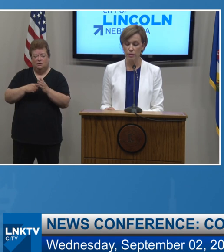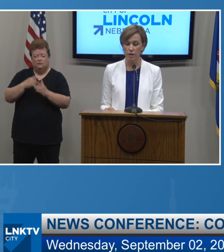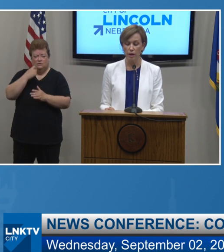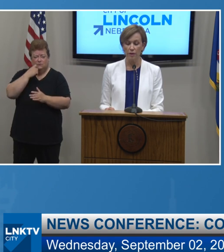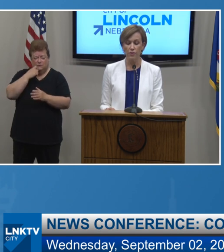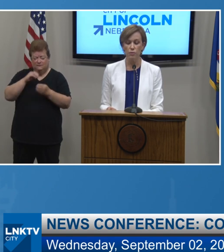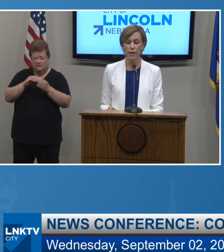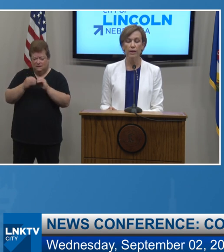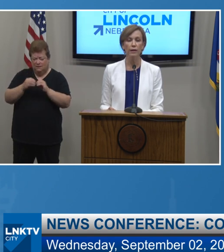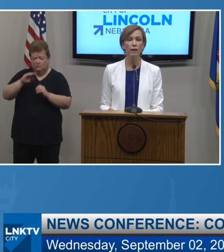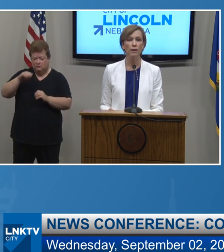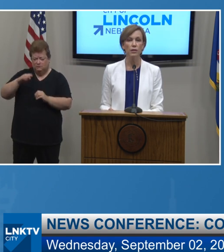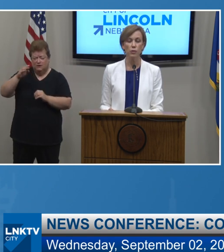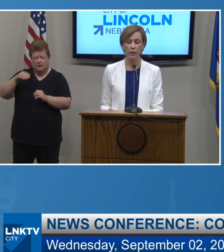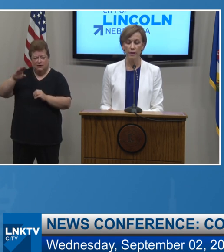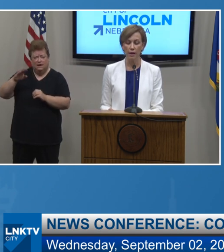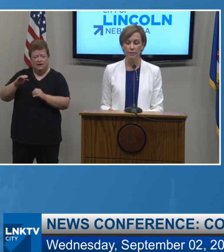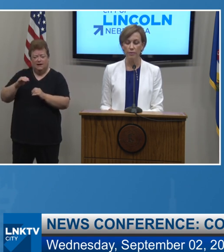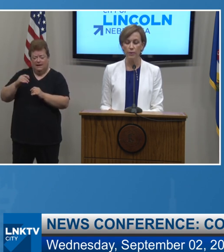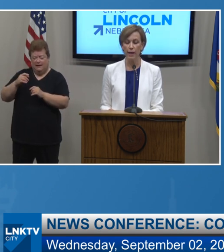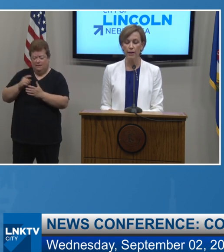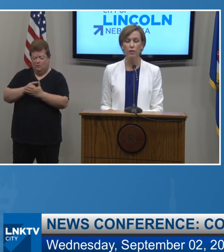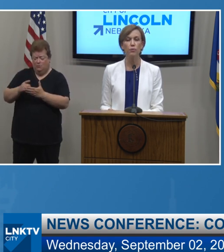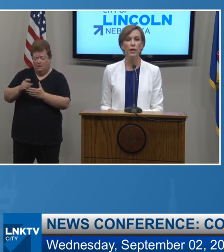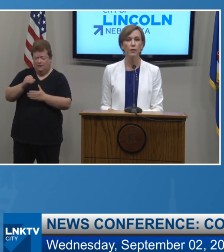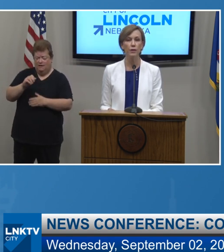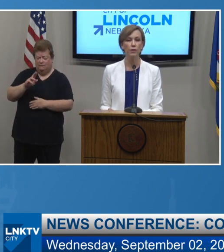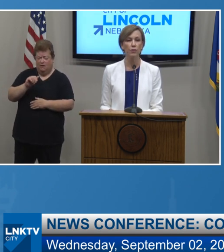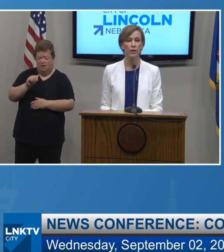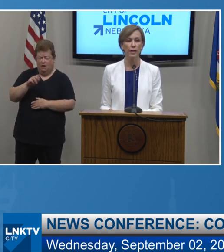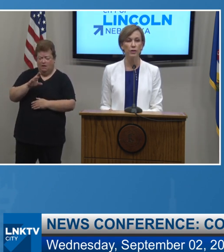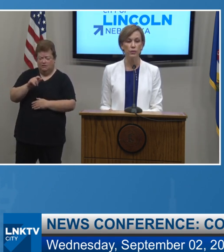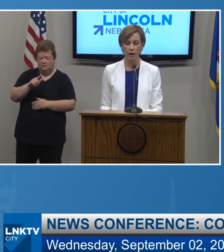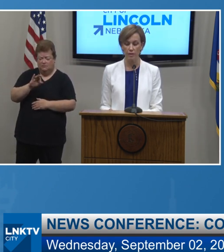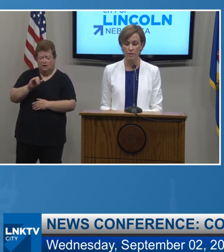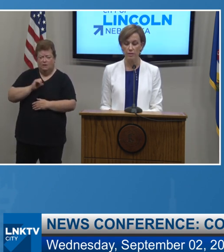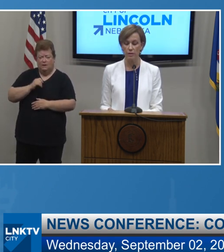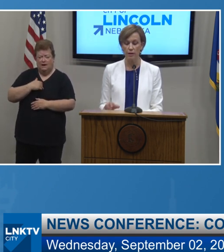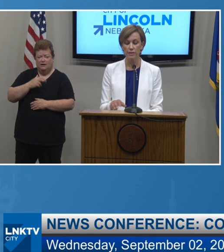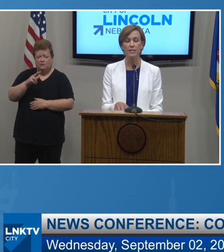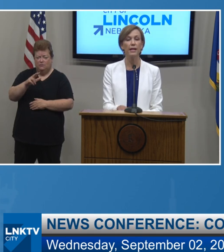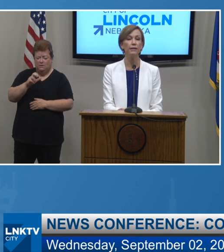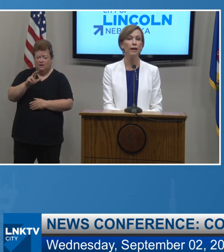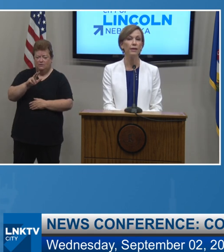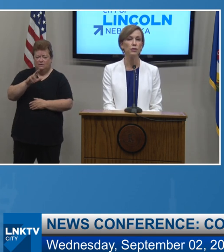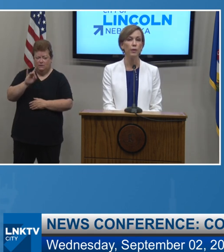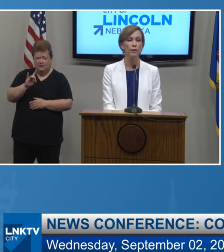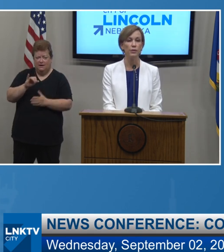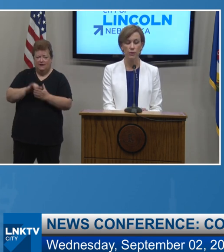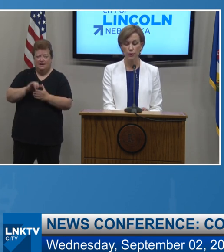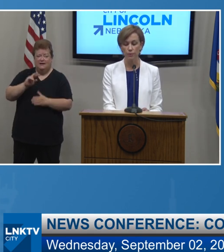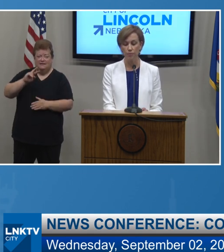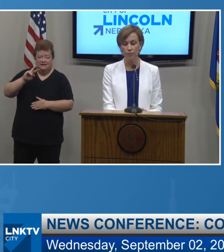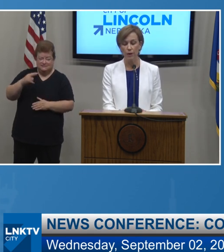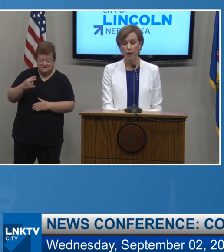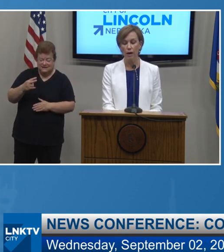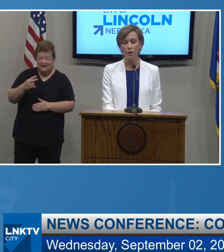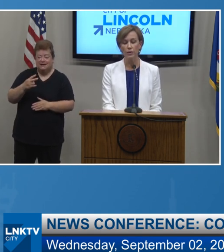case numbers, and for the week ending August 29th, we had 338 new cases, the second highest weekly